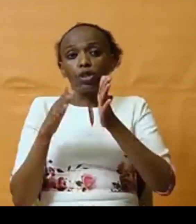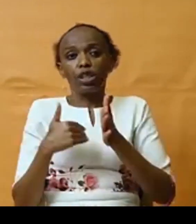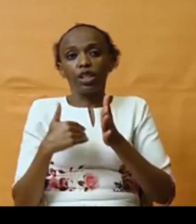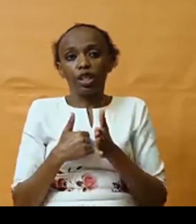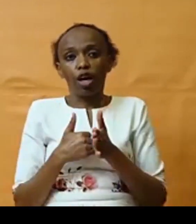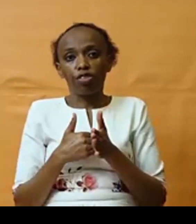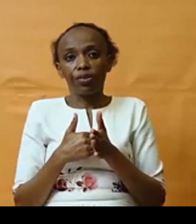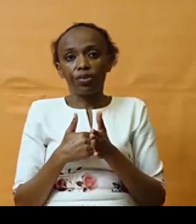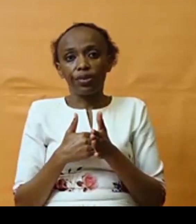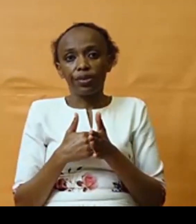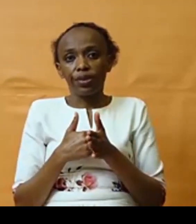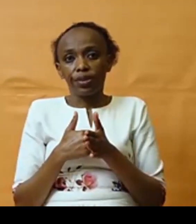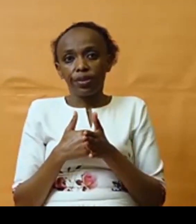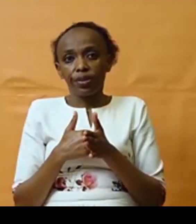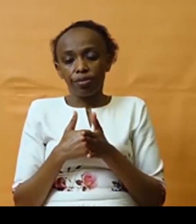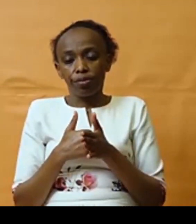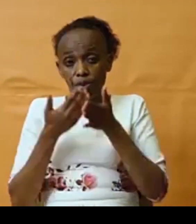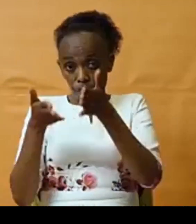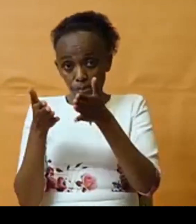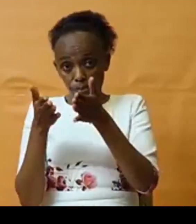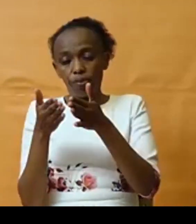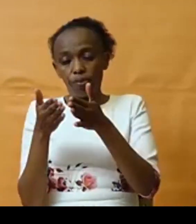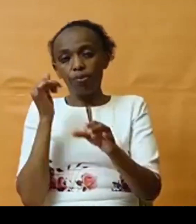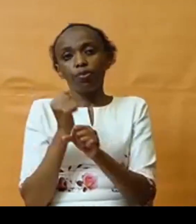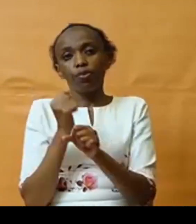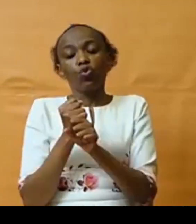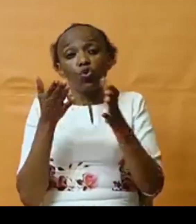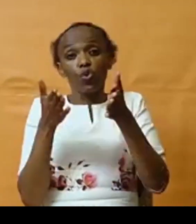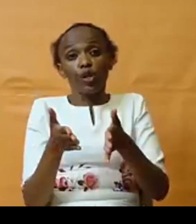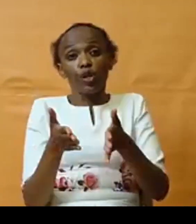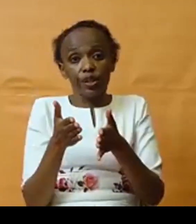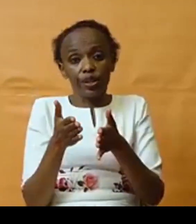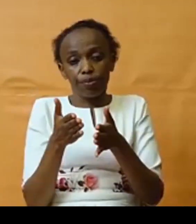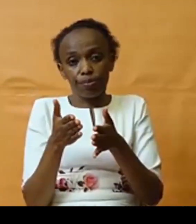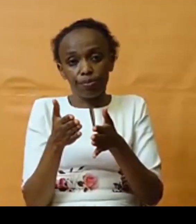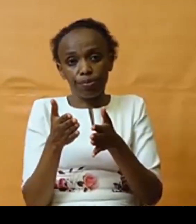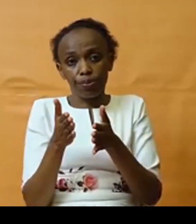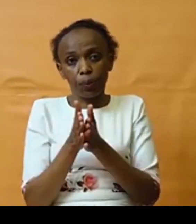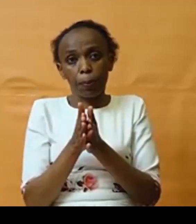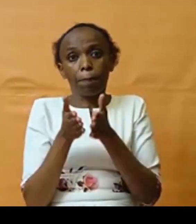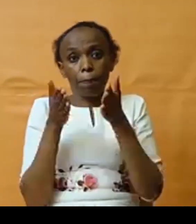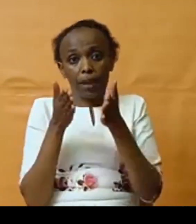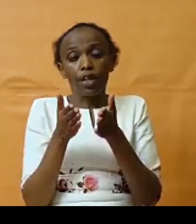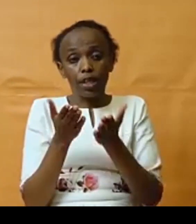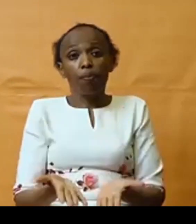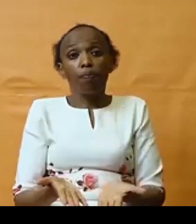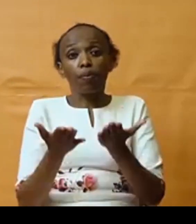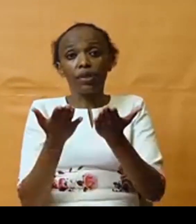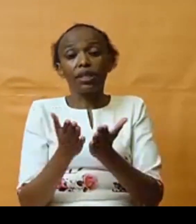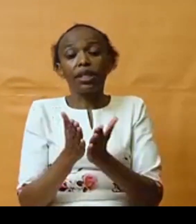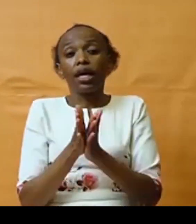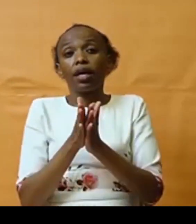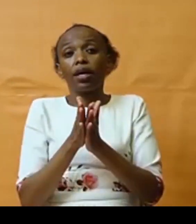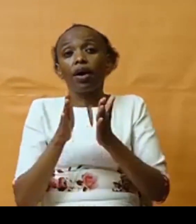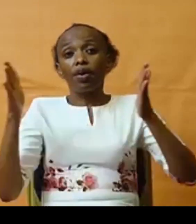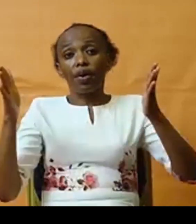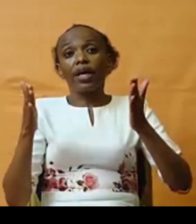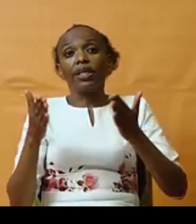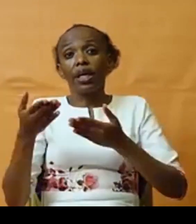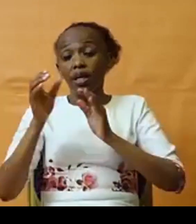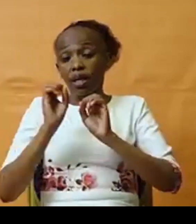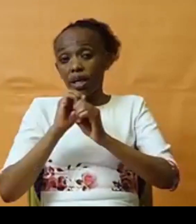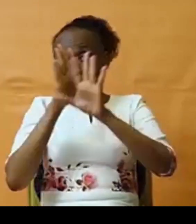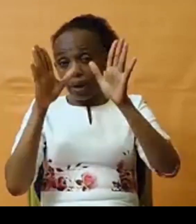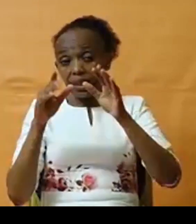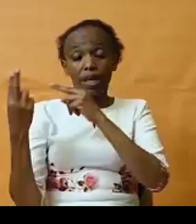tools available to do this: Twitter, Facebook, WhatsApp. This promotes greater transparency and accountability and openness. And in the long run,